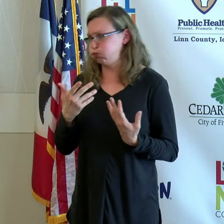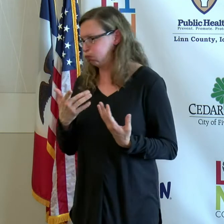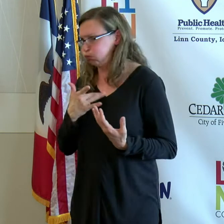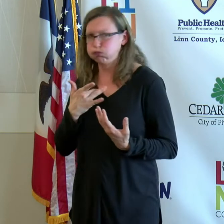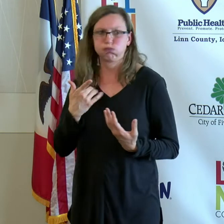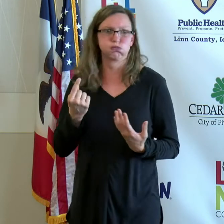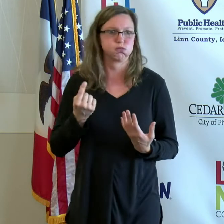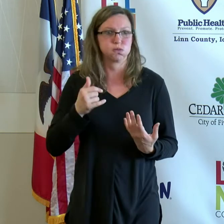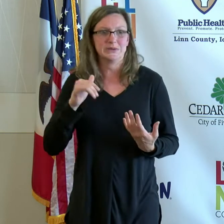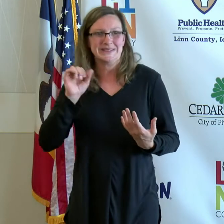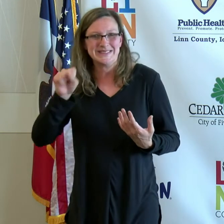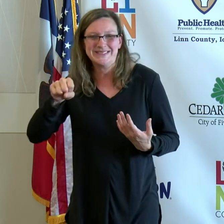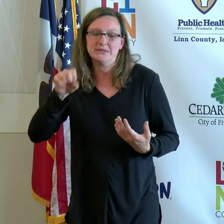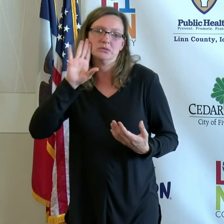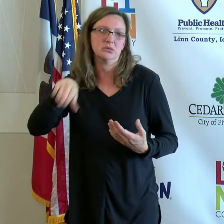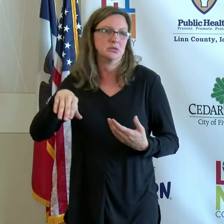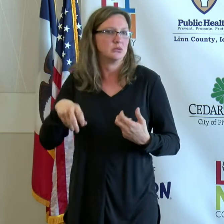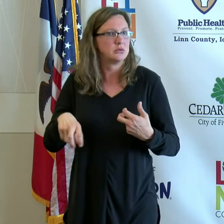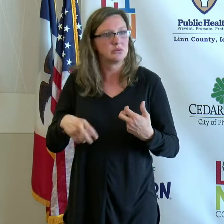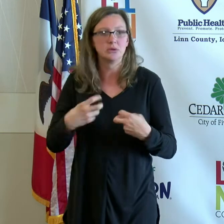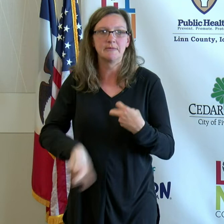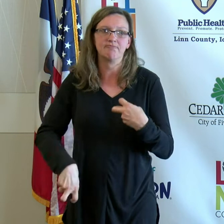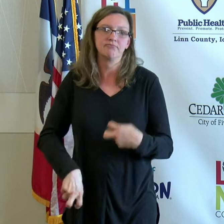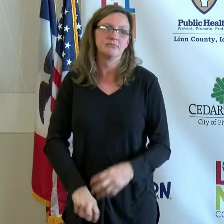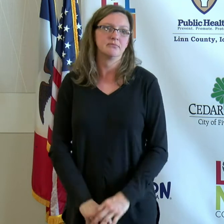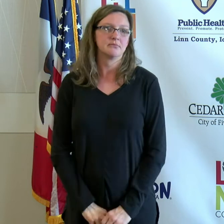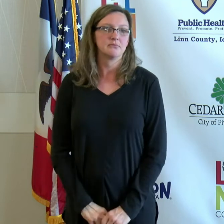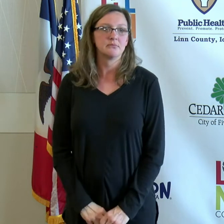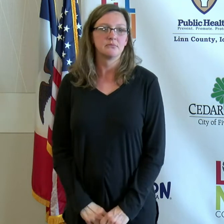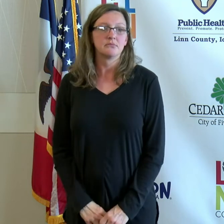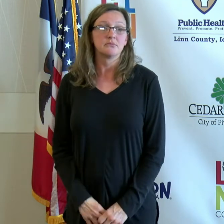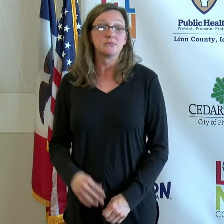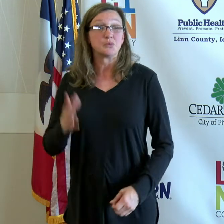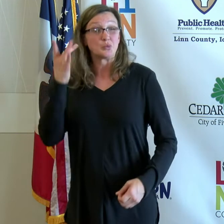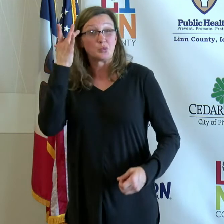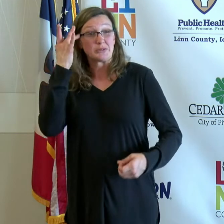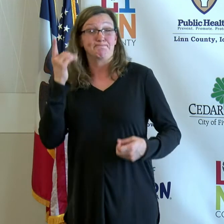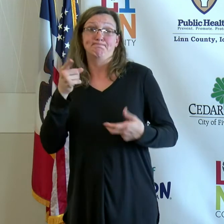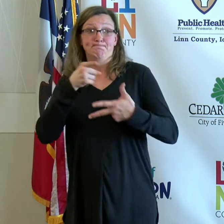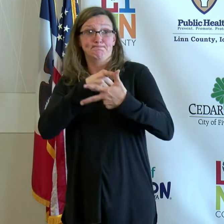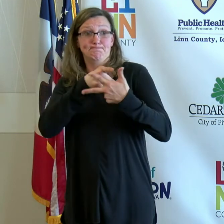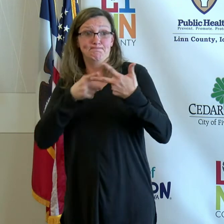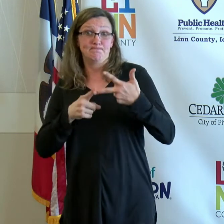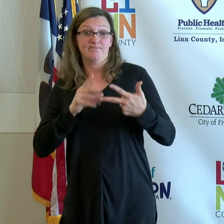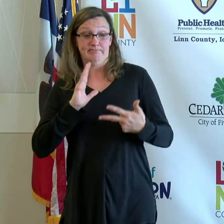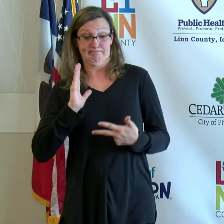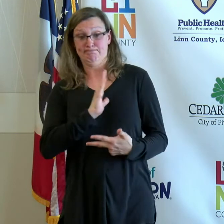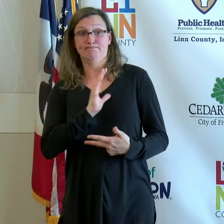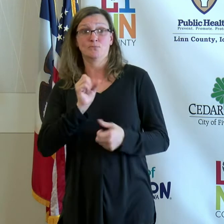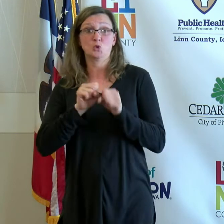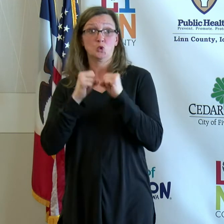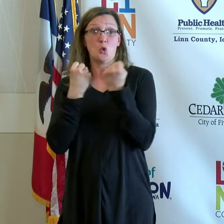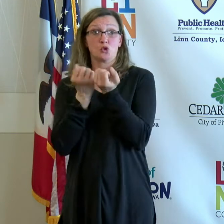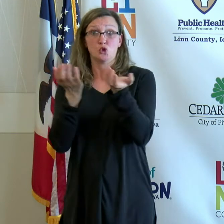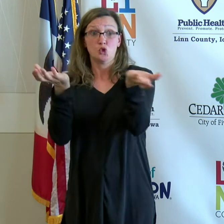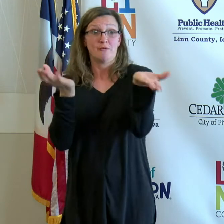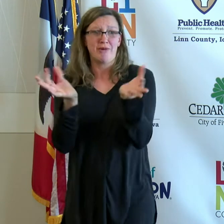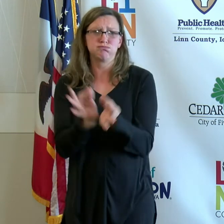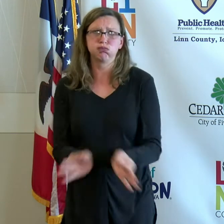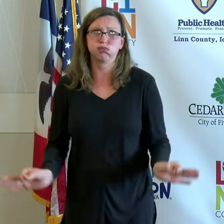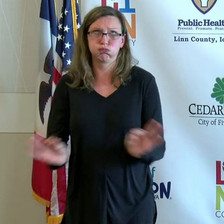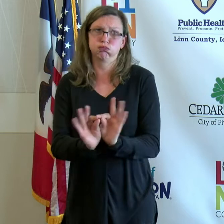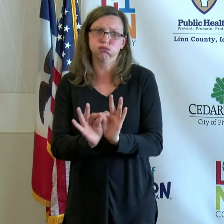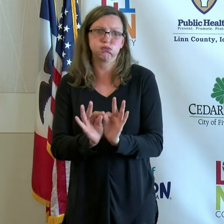specific reasons why keeping our social safety net is strong is so critical now and after the epidemic begins to